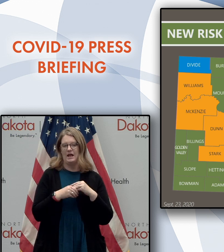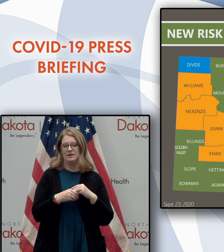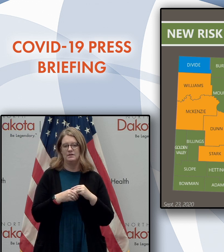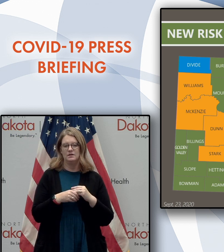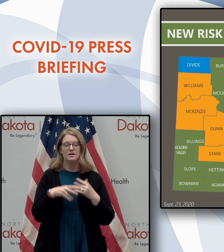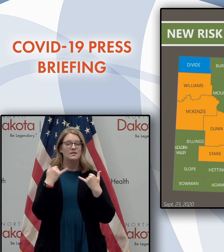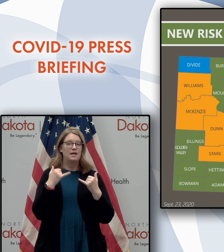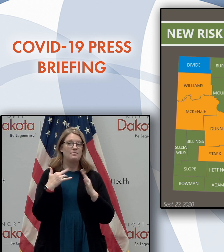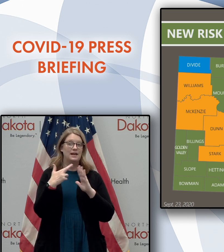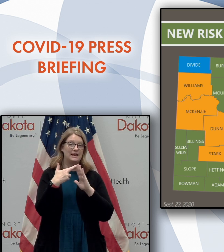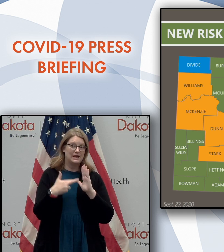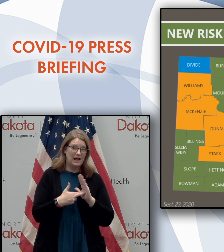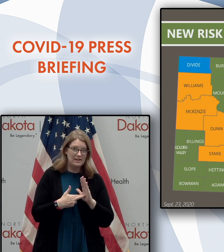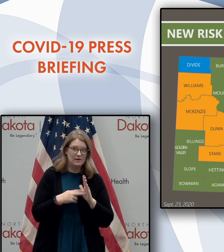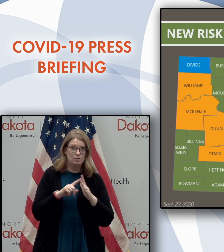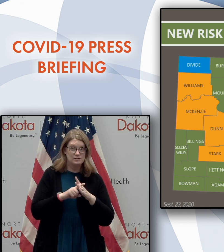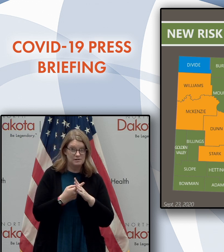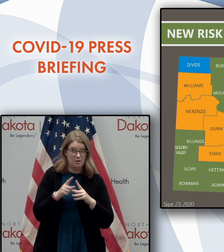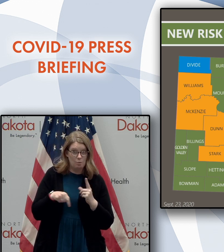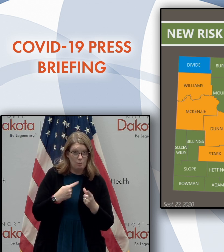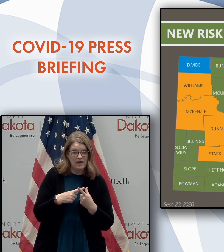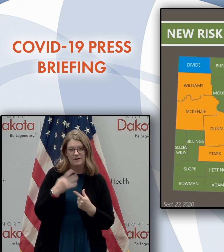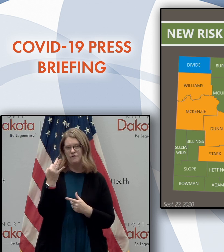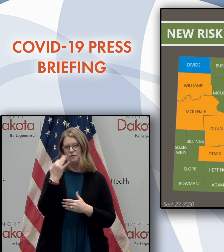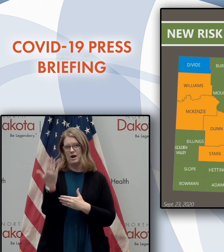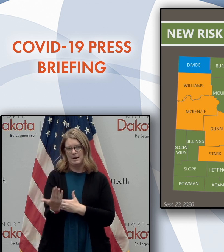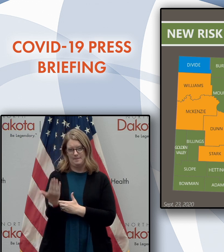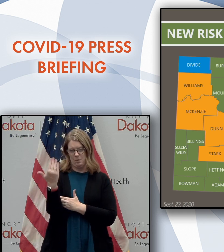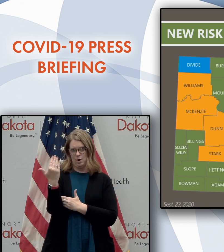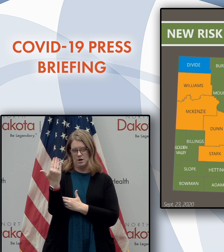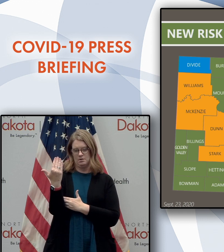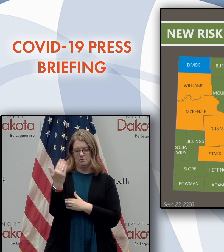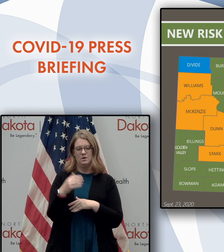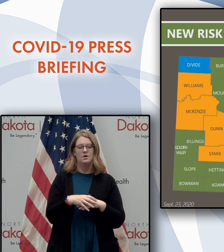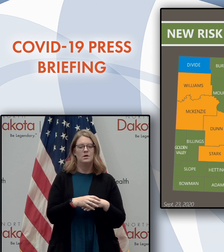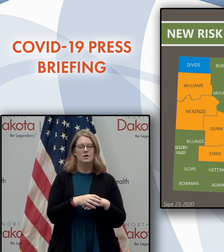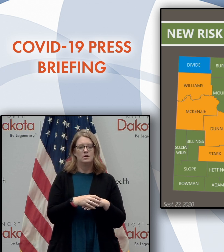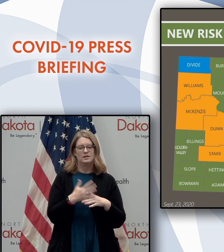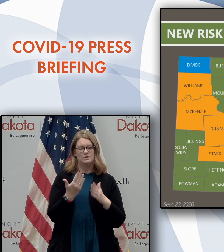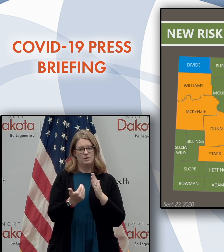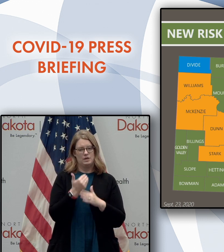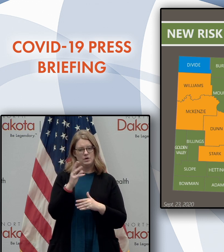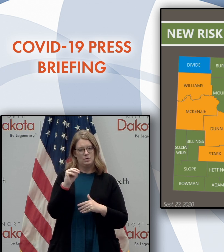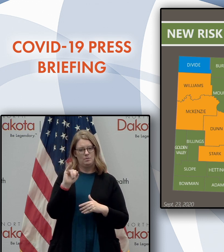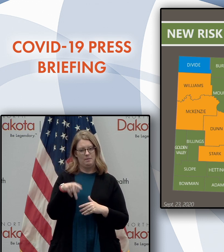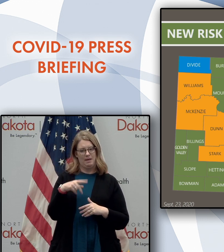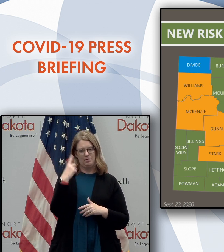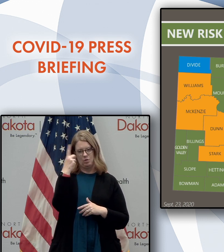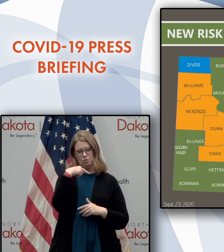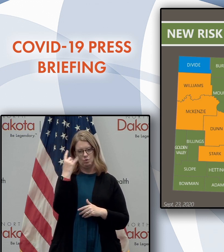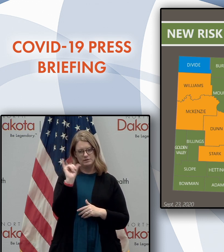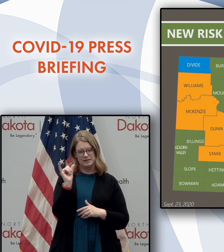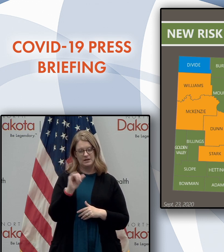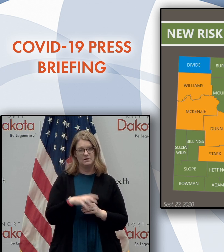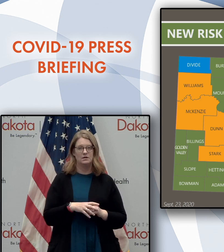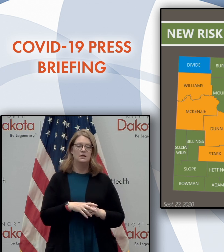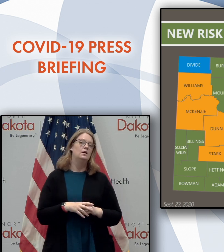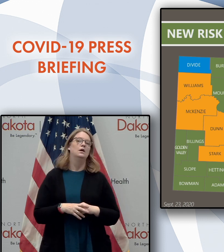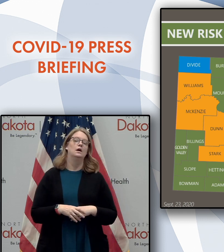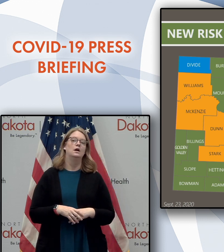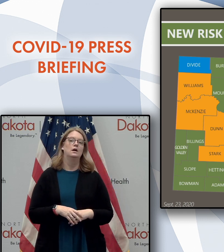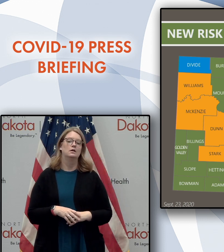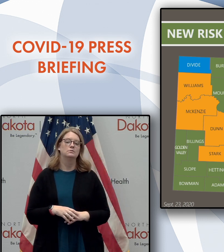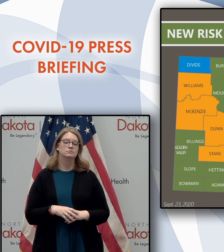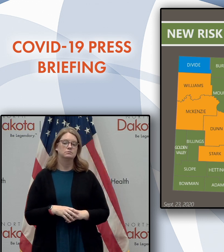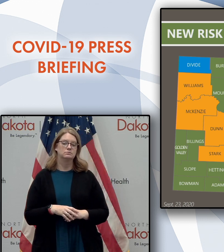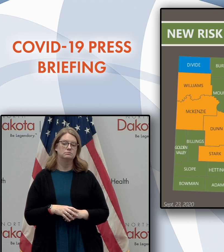guidelines will go into effect Friday morning. So this will what the new map looks like. I do want to give a shout out, because even within